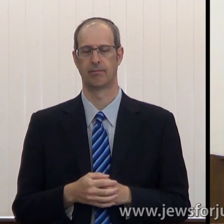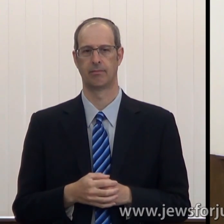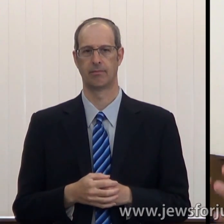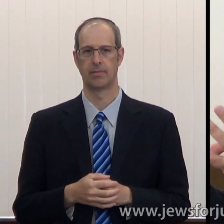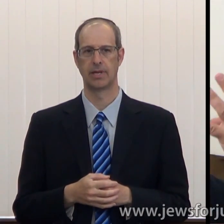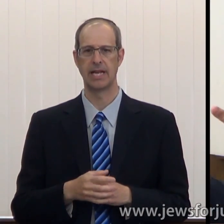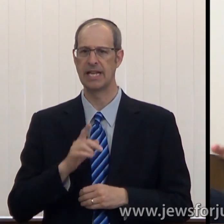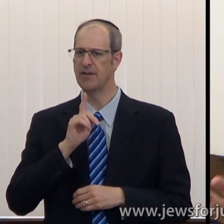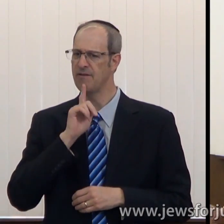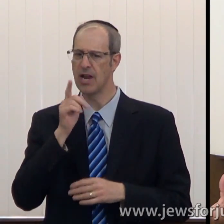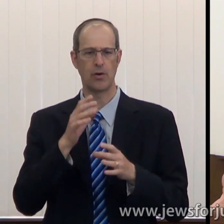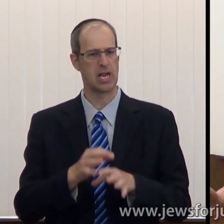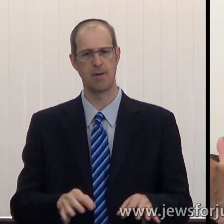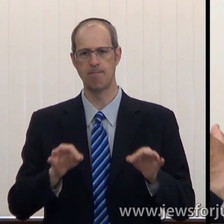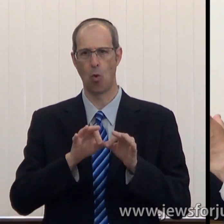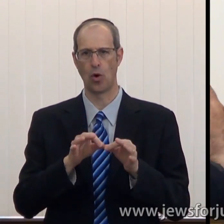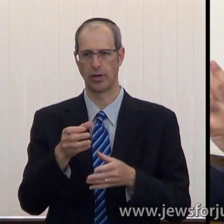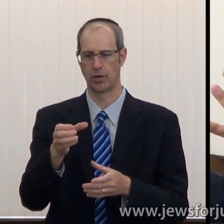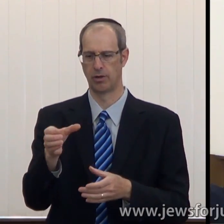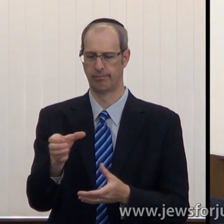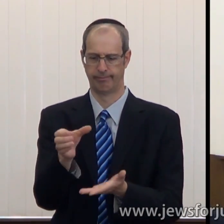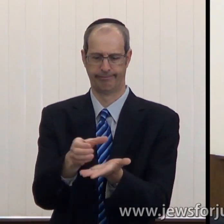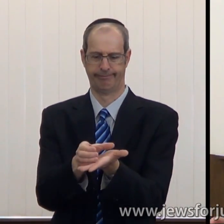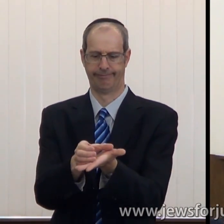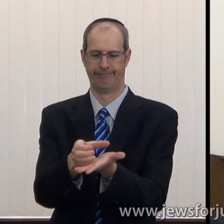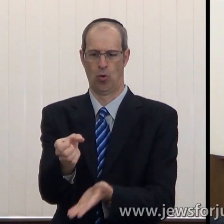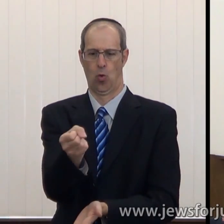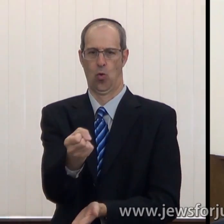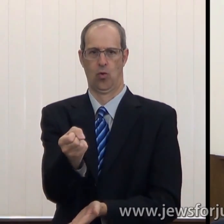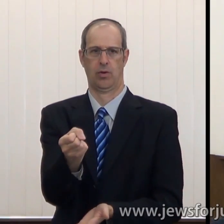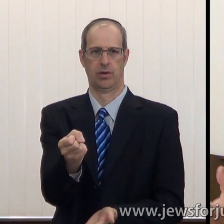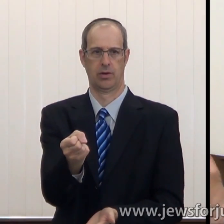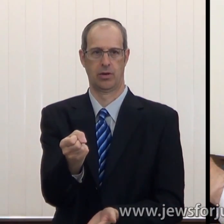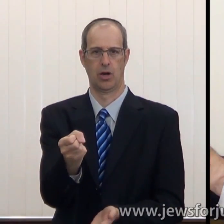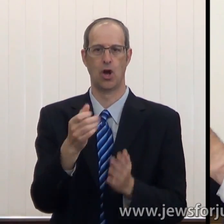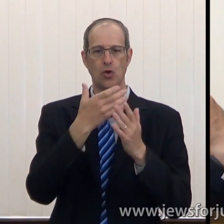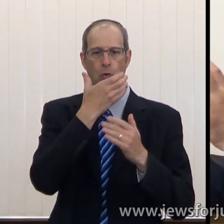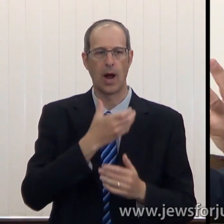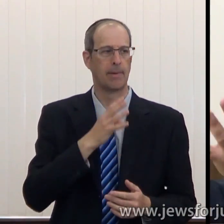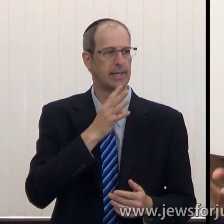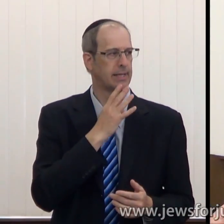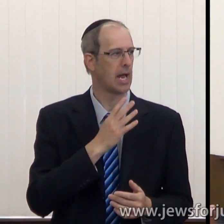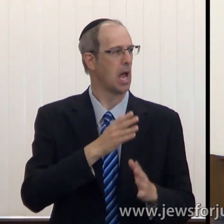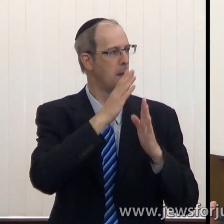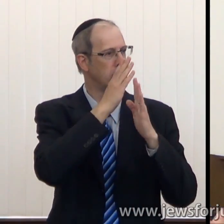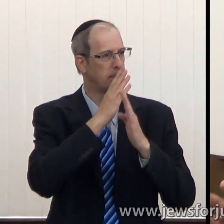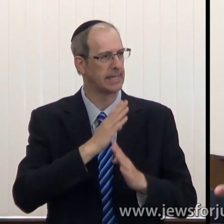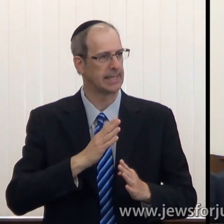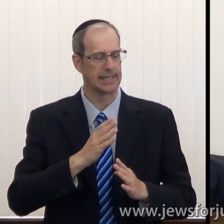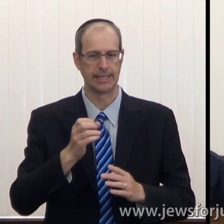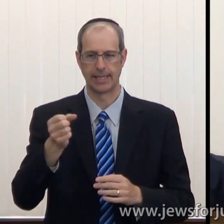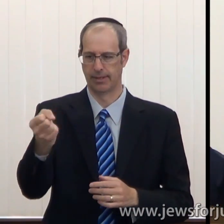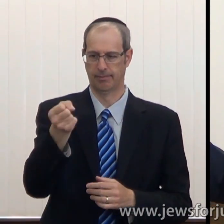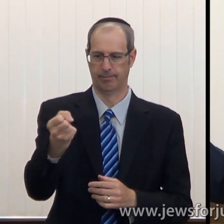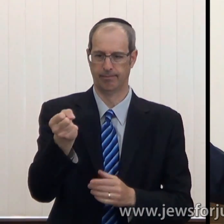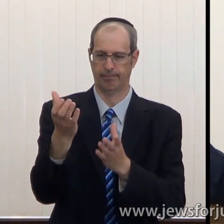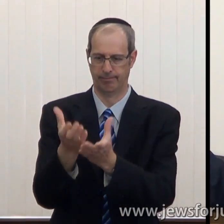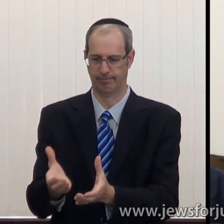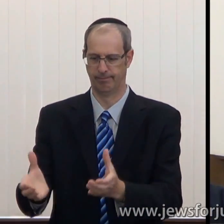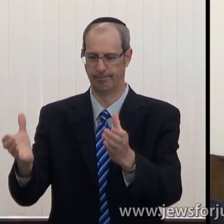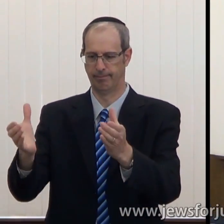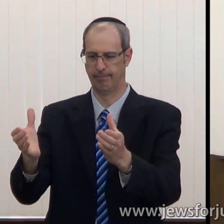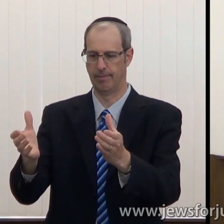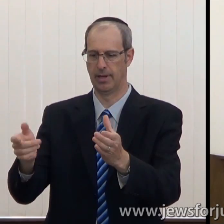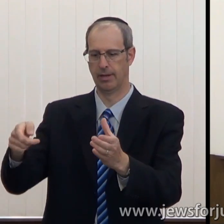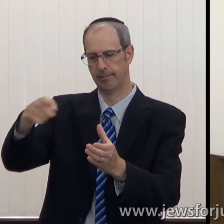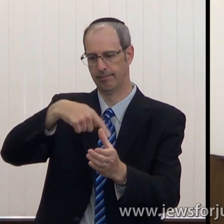very important vessel. As the rabbis say, peace is the vessel that can contain